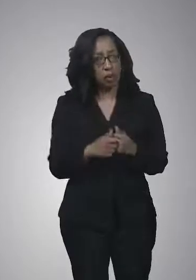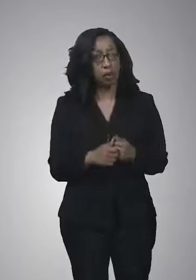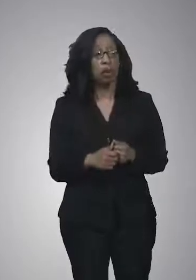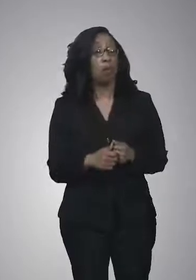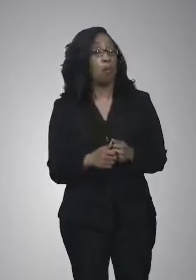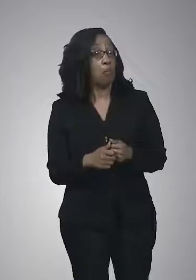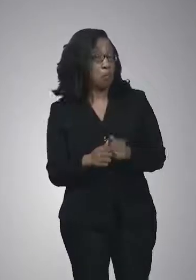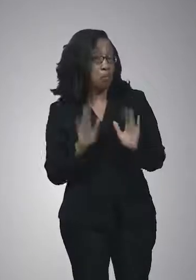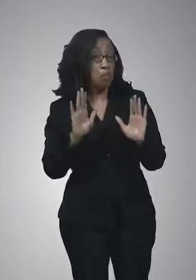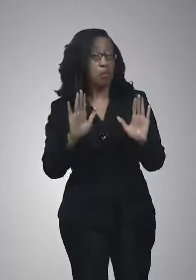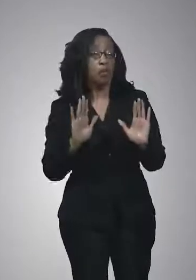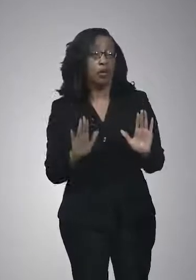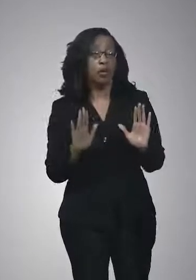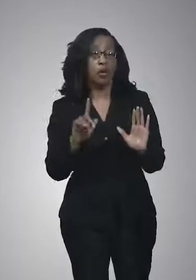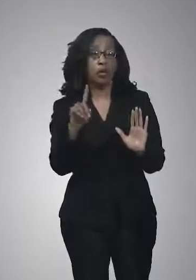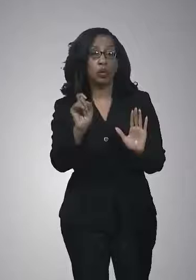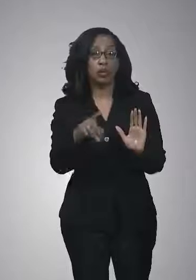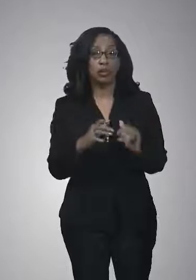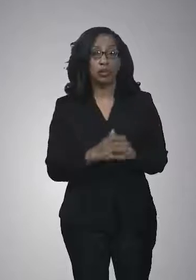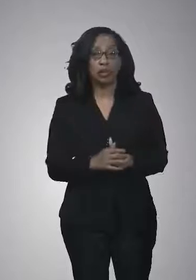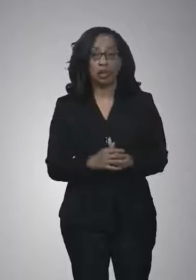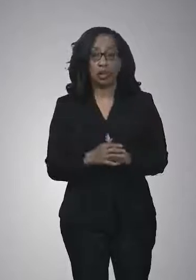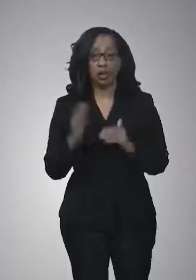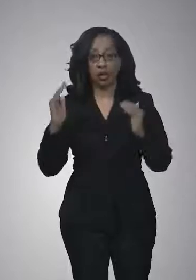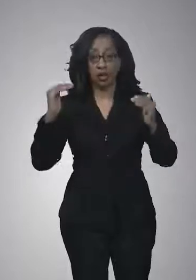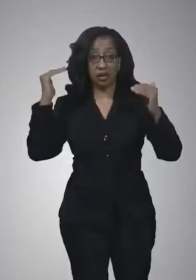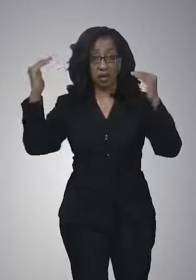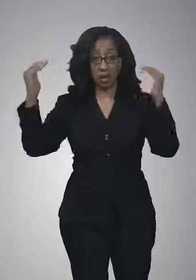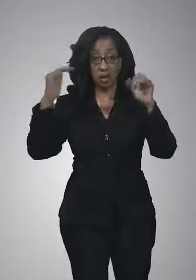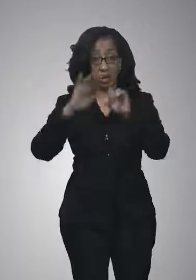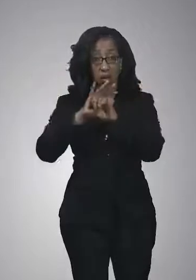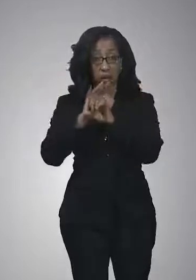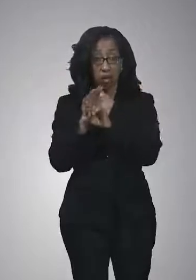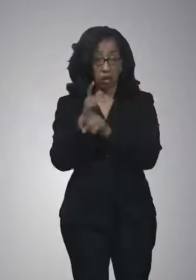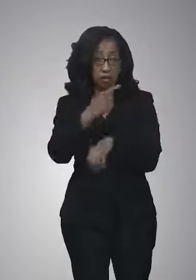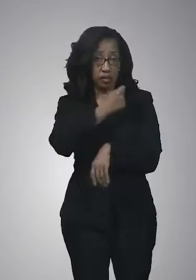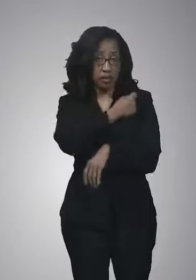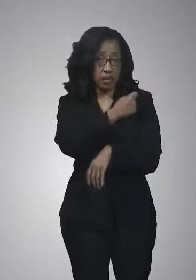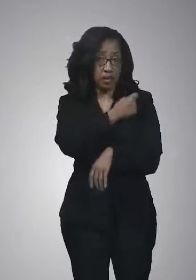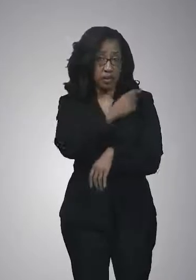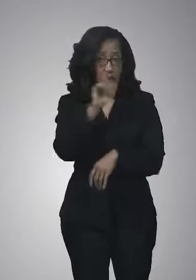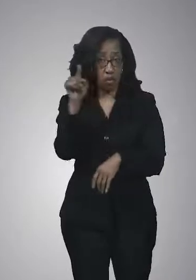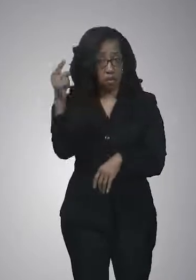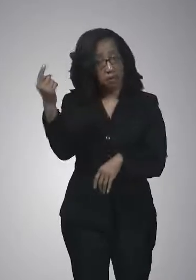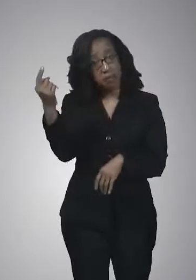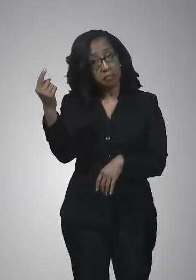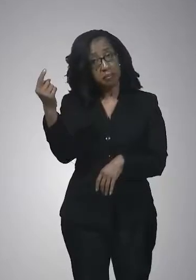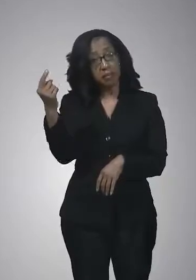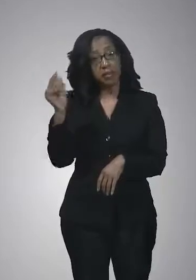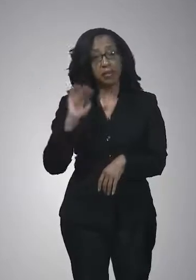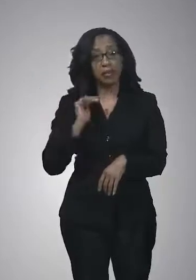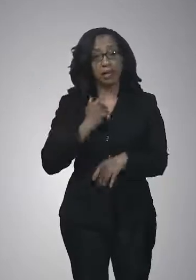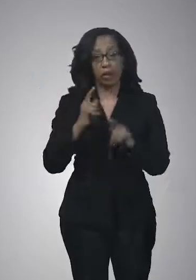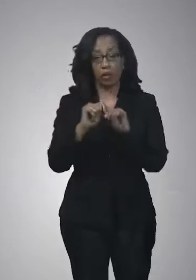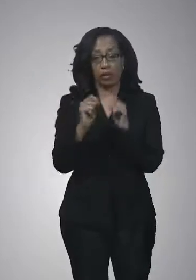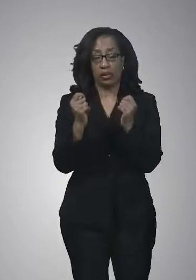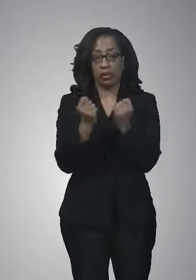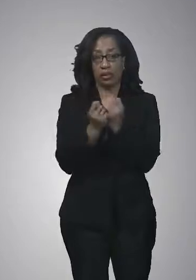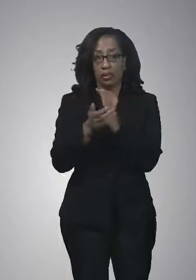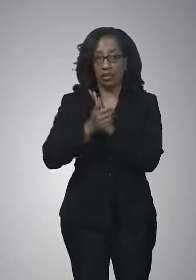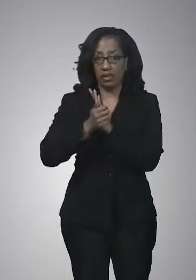So really, it's not even just the adult COVID vaccinations, but our team is very skilled in